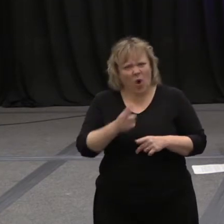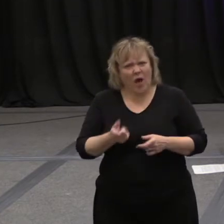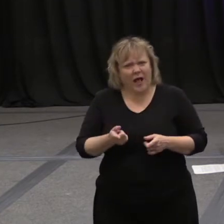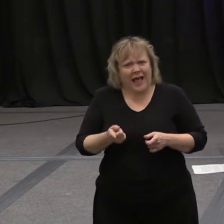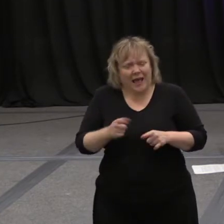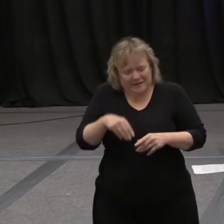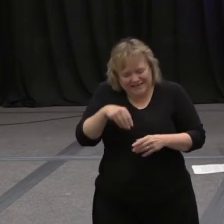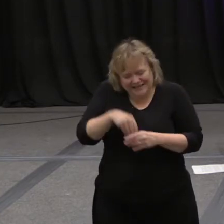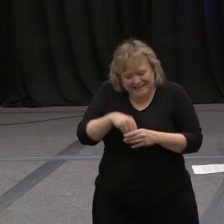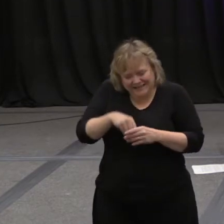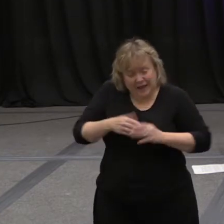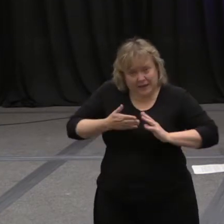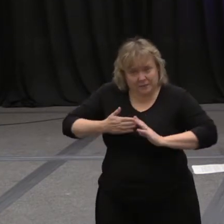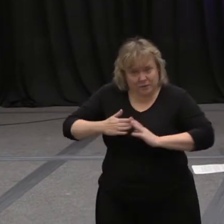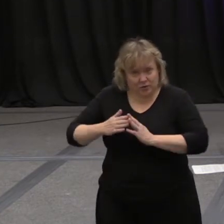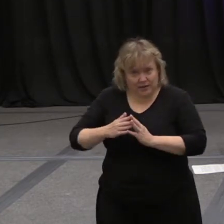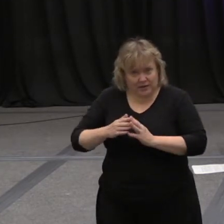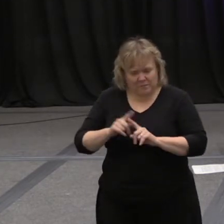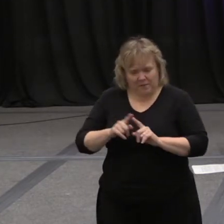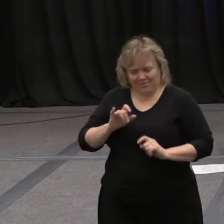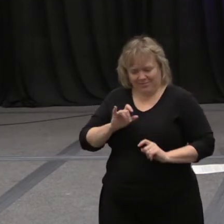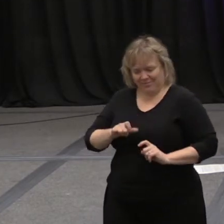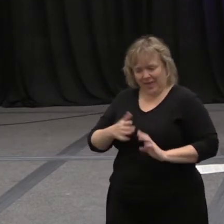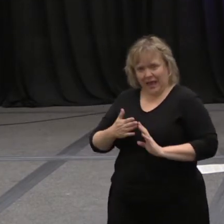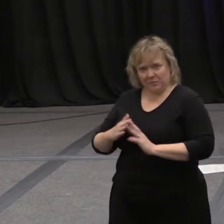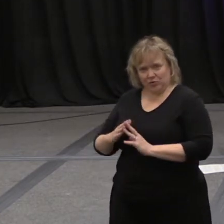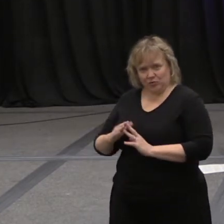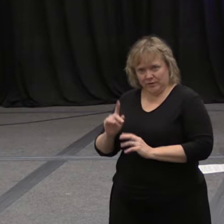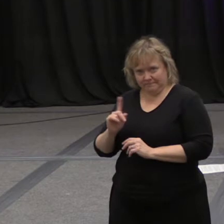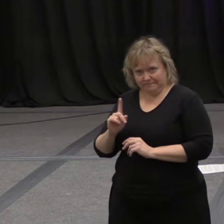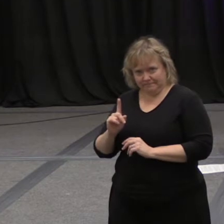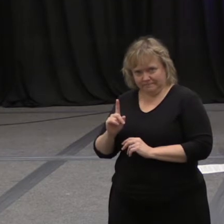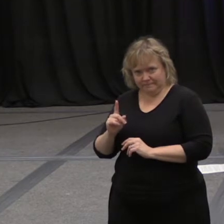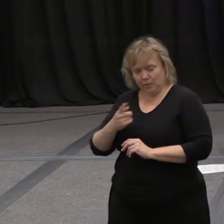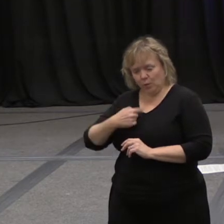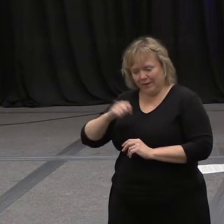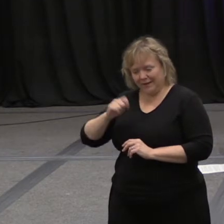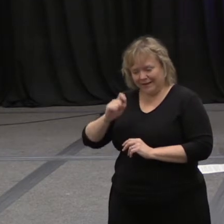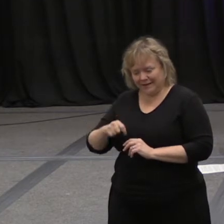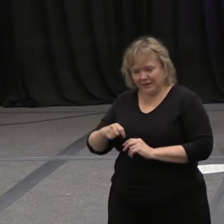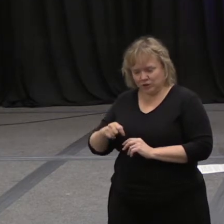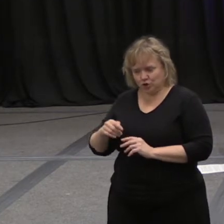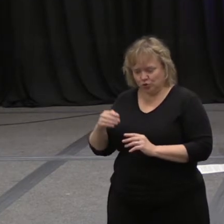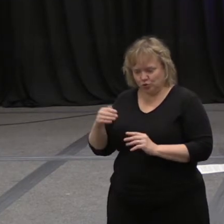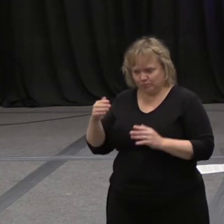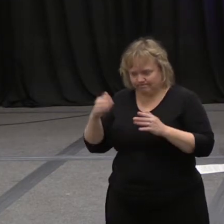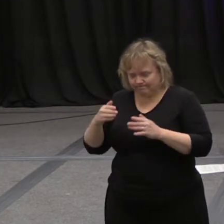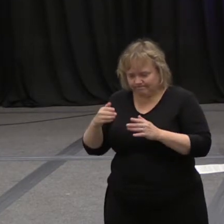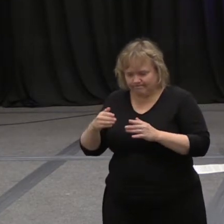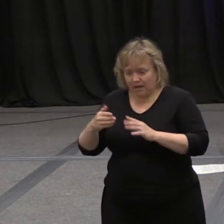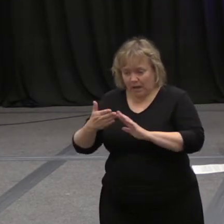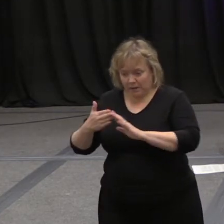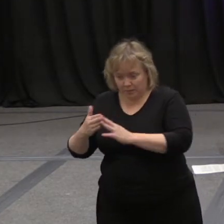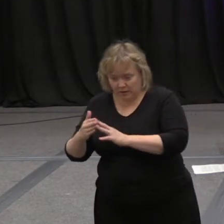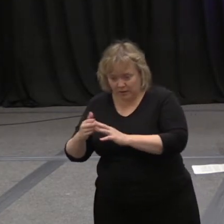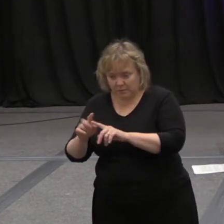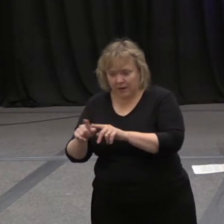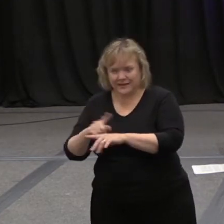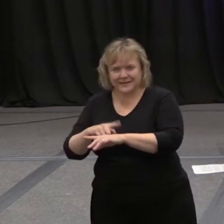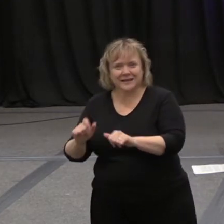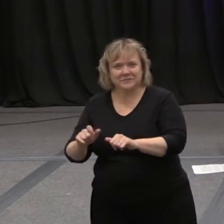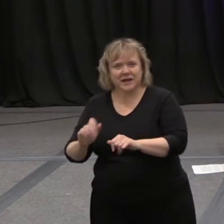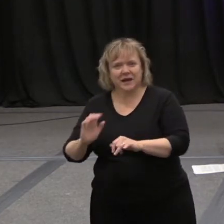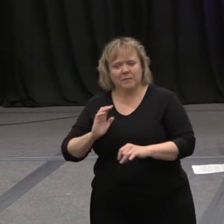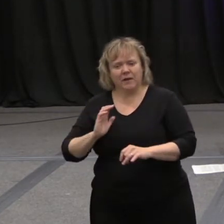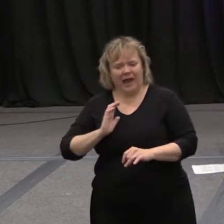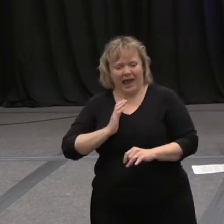and fulfilling to us, that journey is very individual and very personal. And where I see